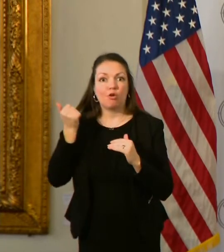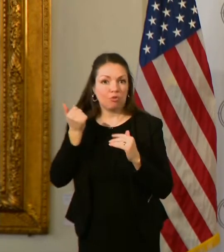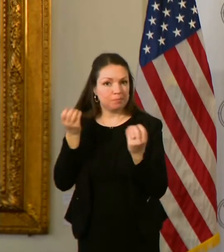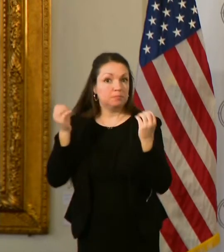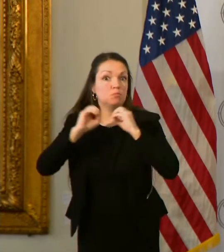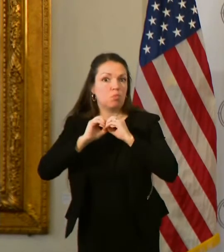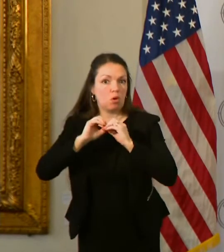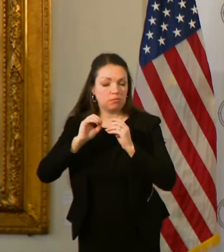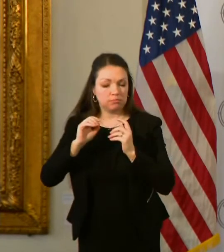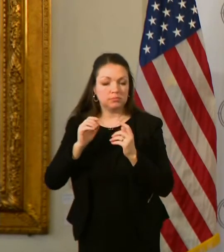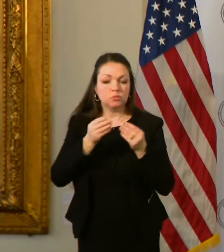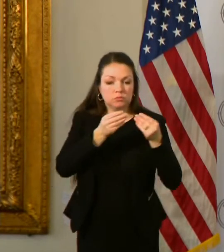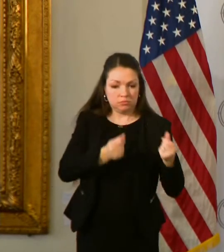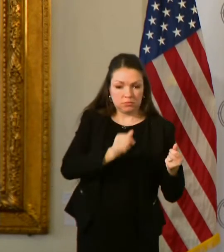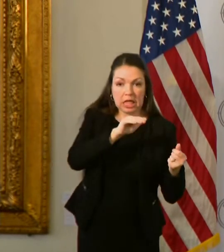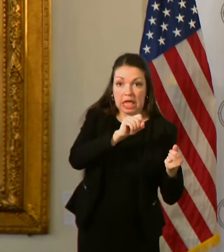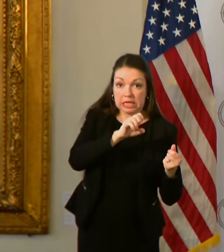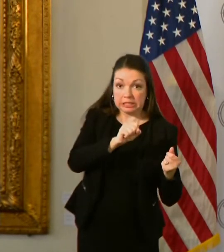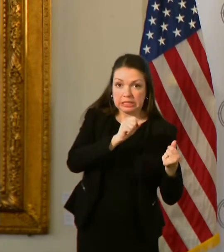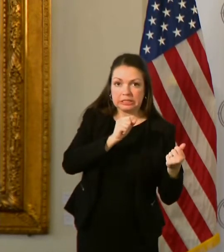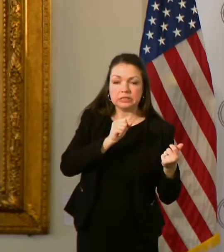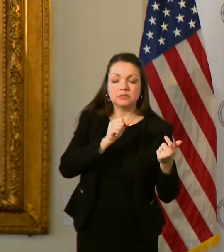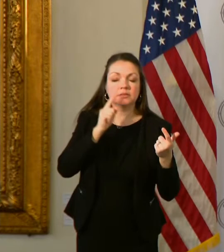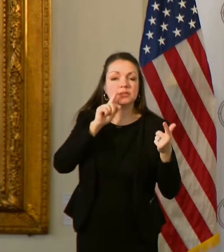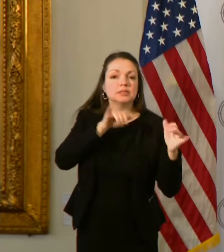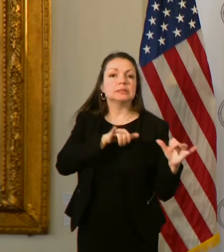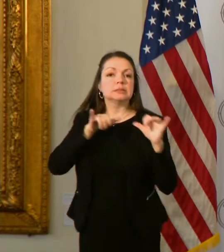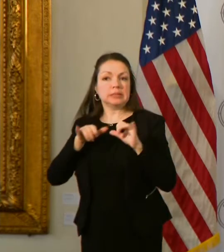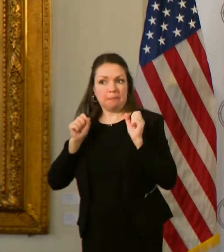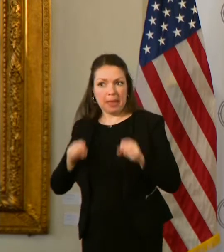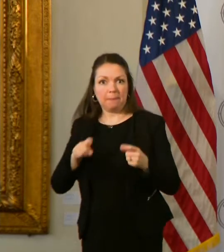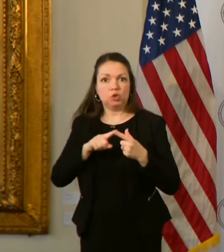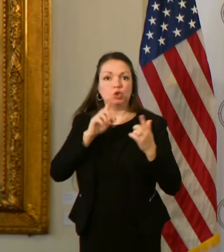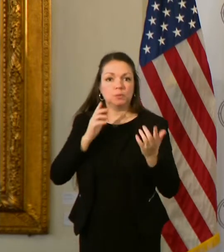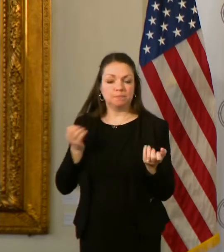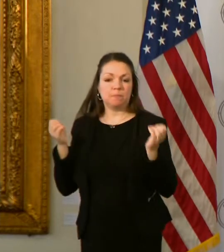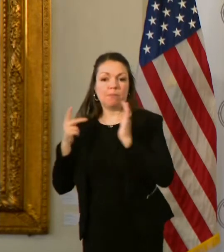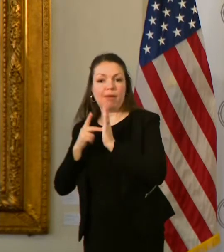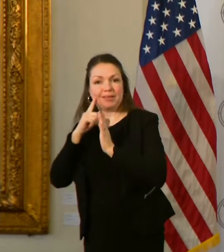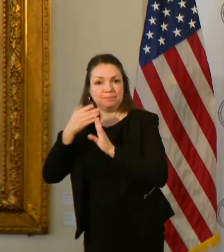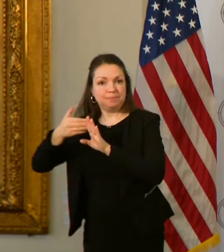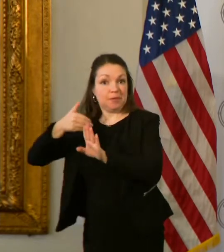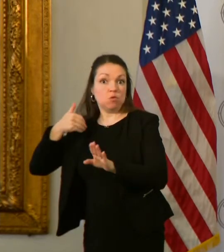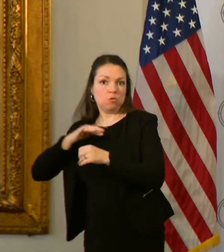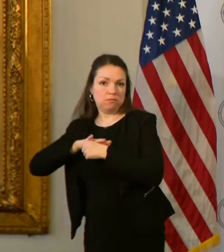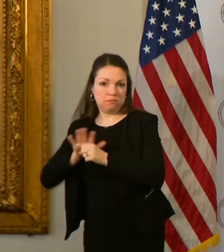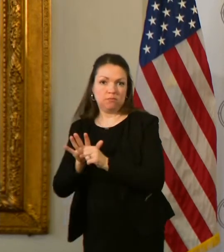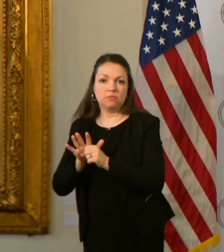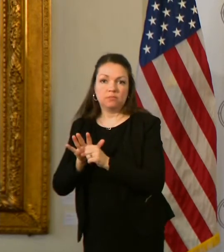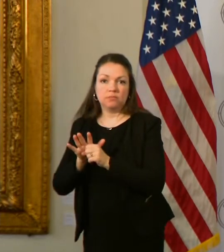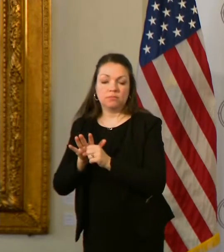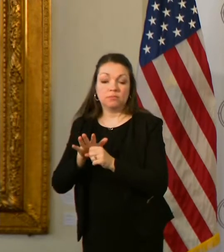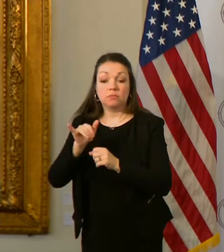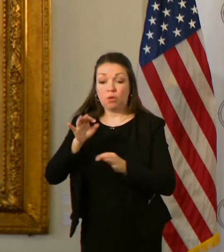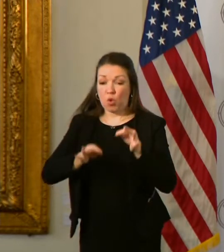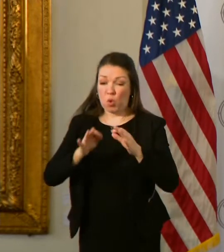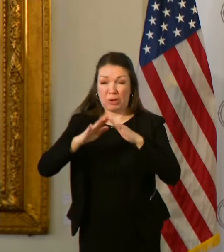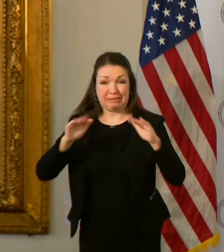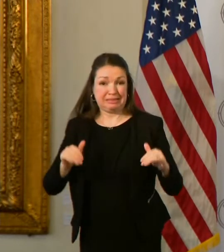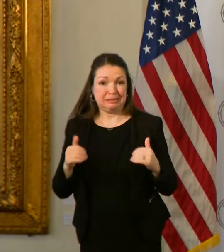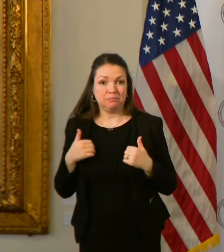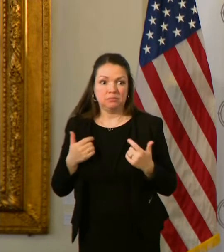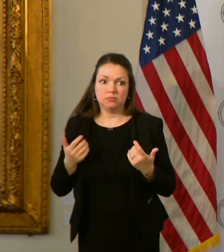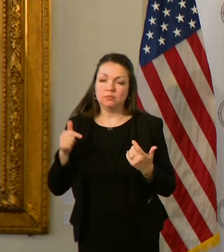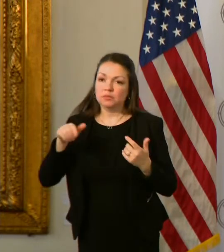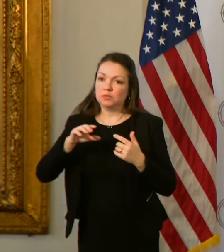cases to match the pre-pandemic level. And this in a court system that has no match here in